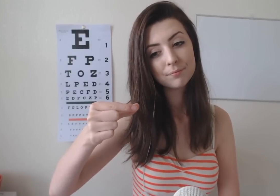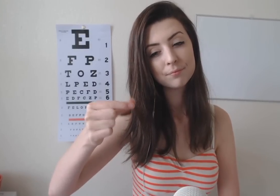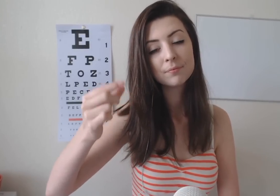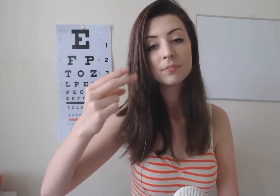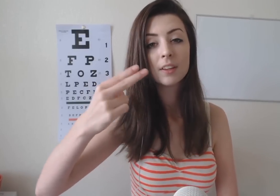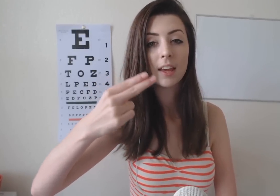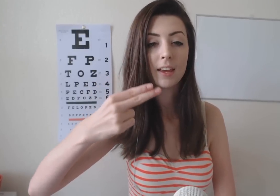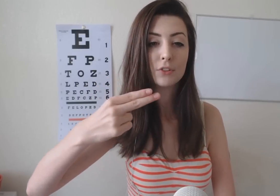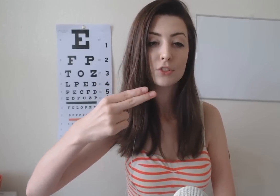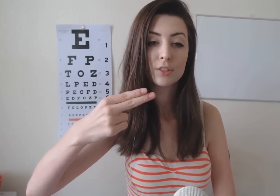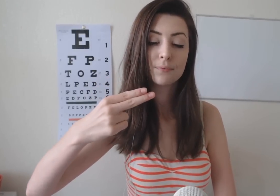H,